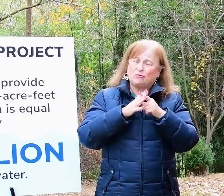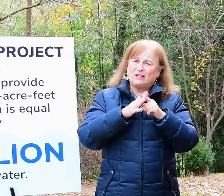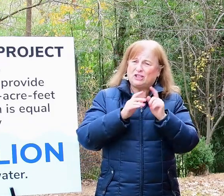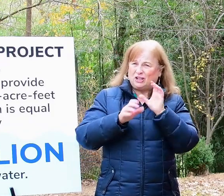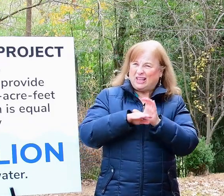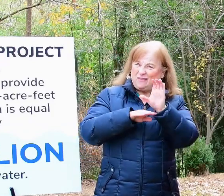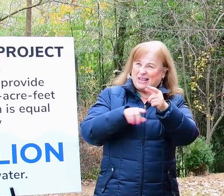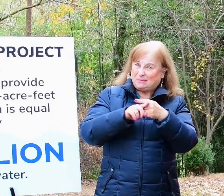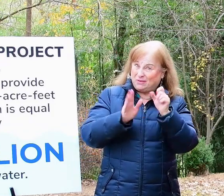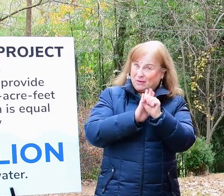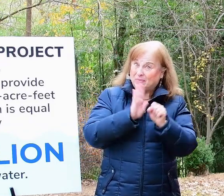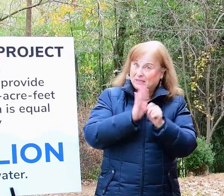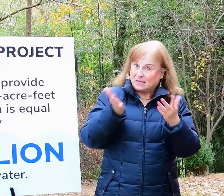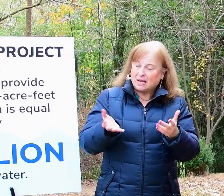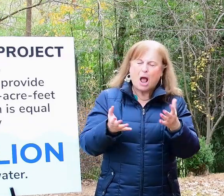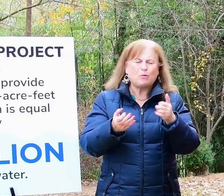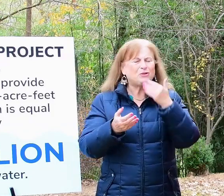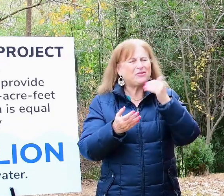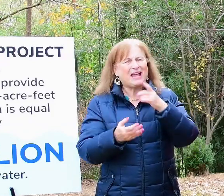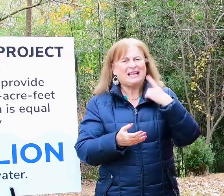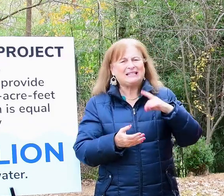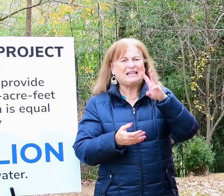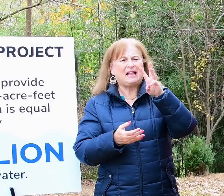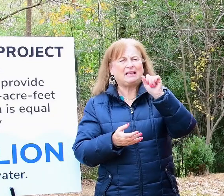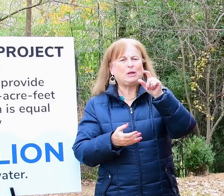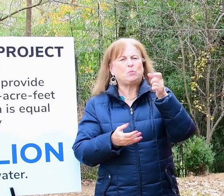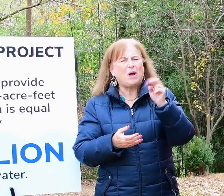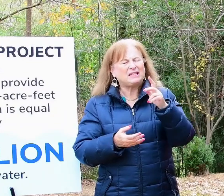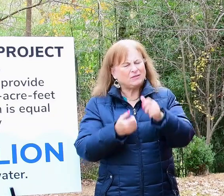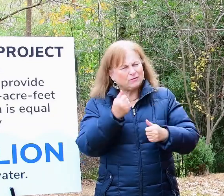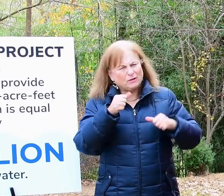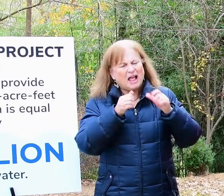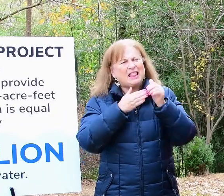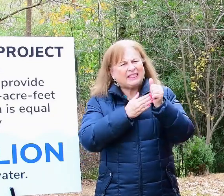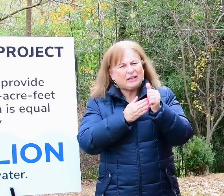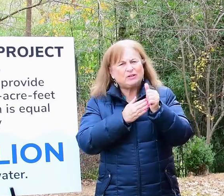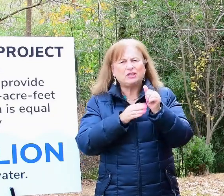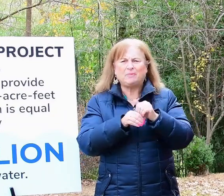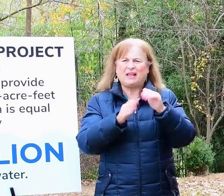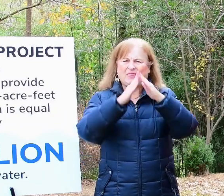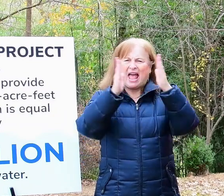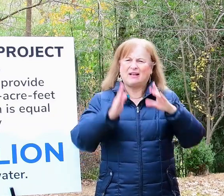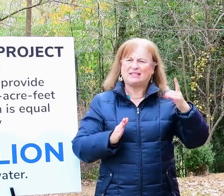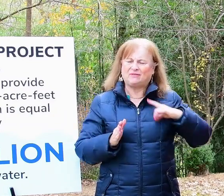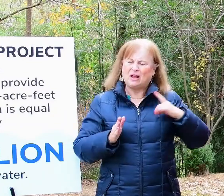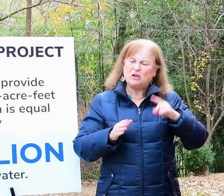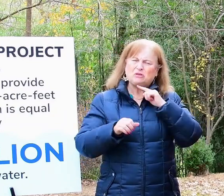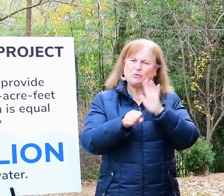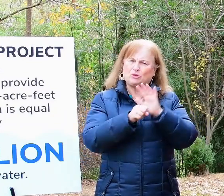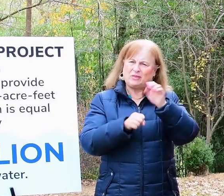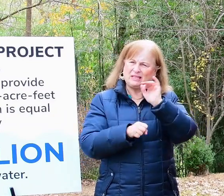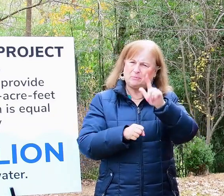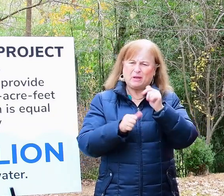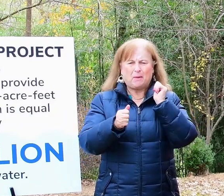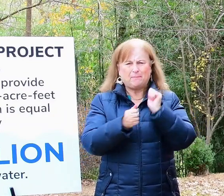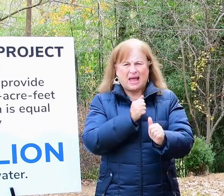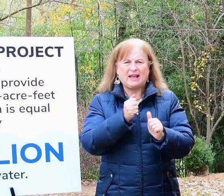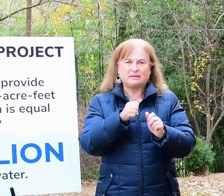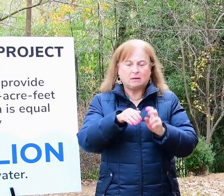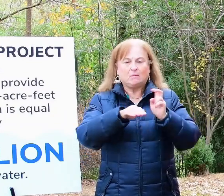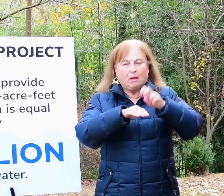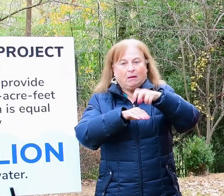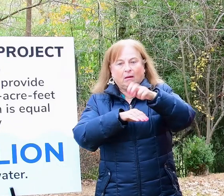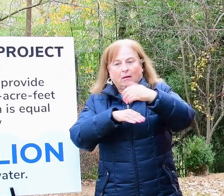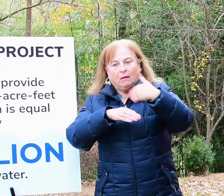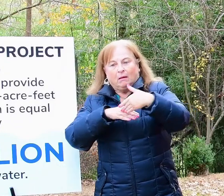made. I want to particularly thank Delegate Watson for her steadfast leadership in the House of Delegates to ensure that this bill passed multiple